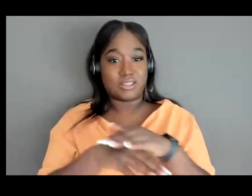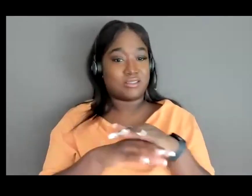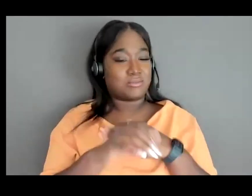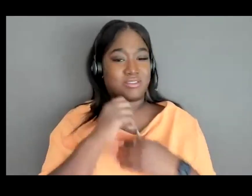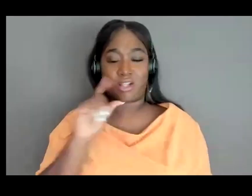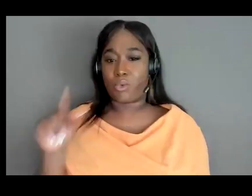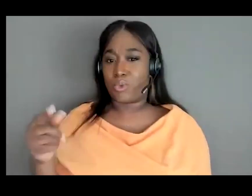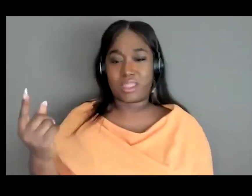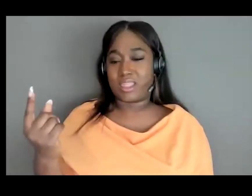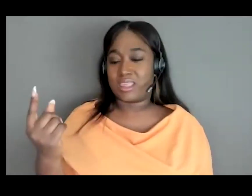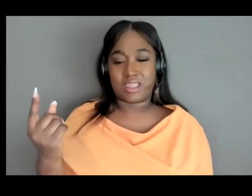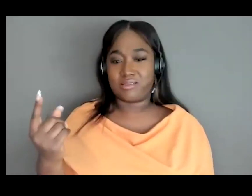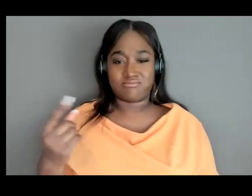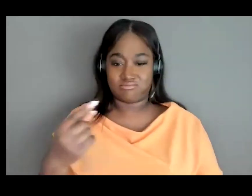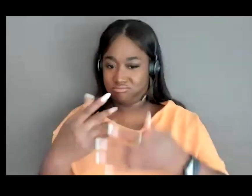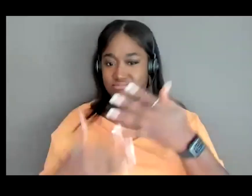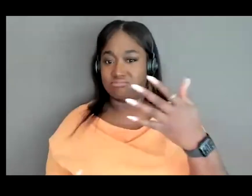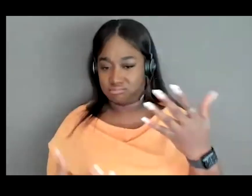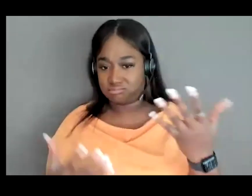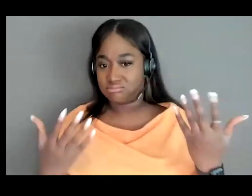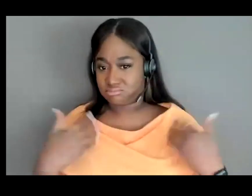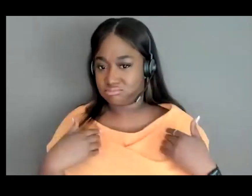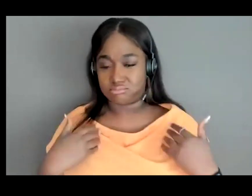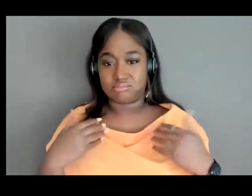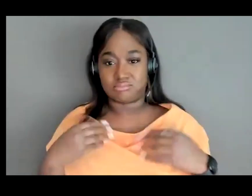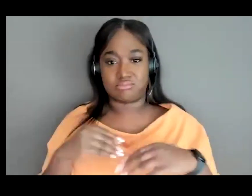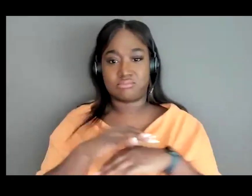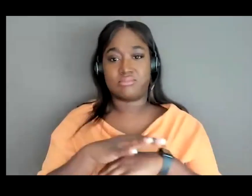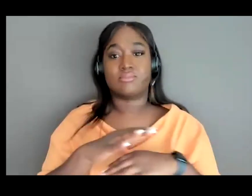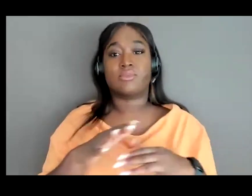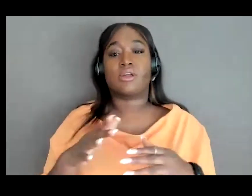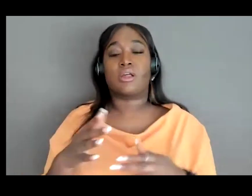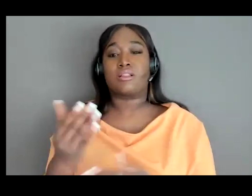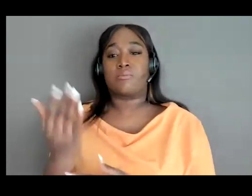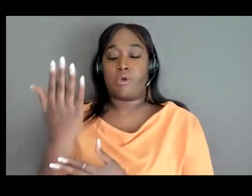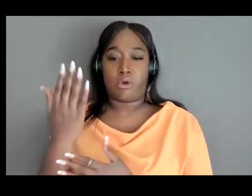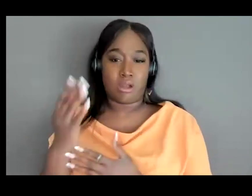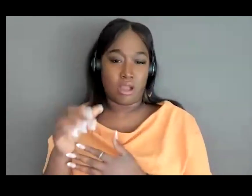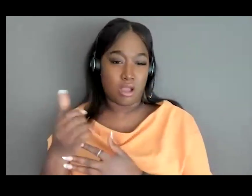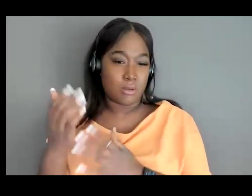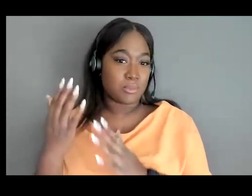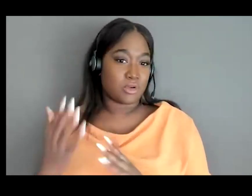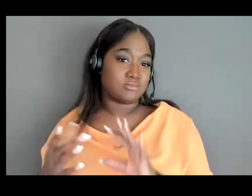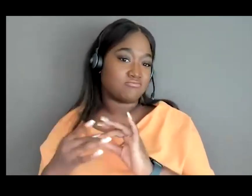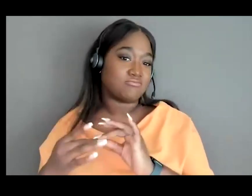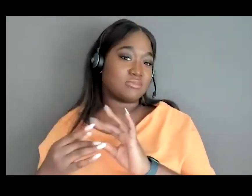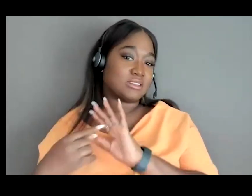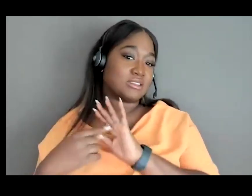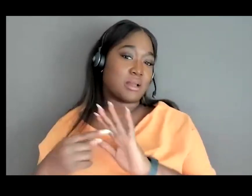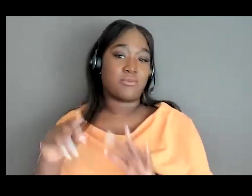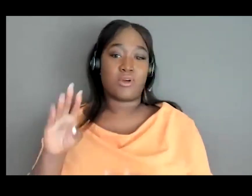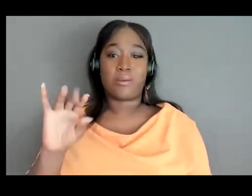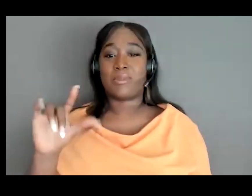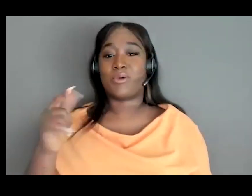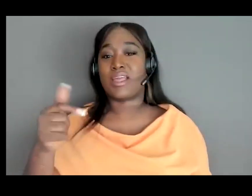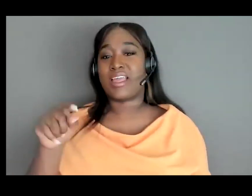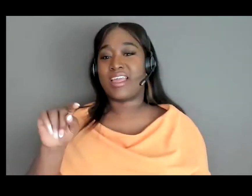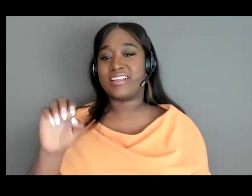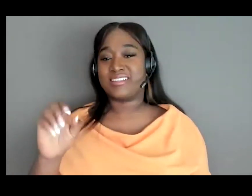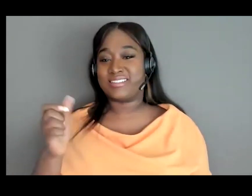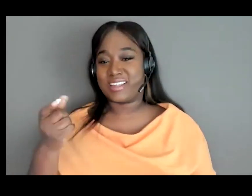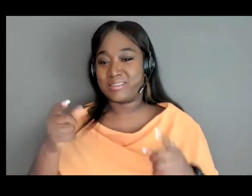not the only contributing factor, right? Somebody earlier this morning had the example of, you know,